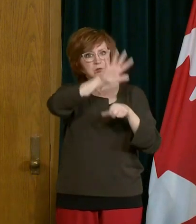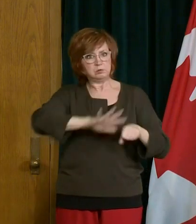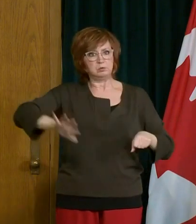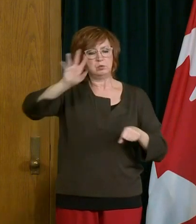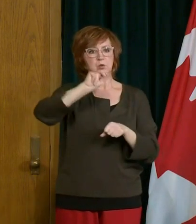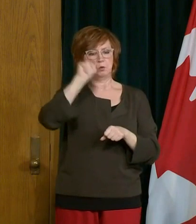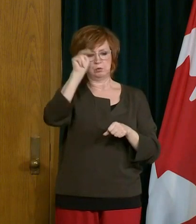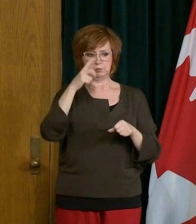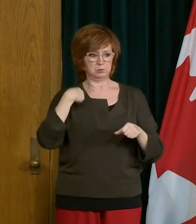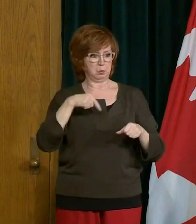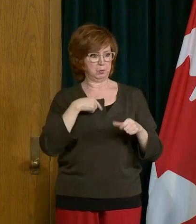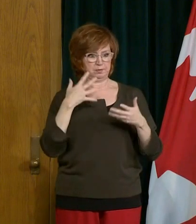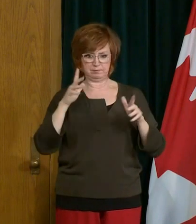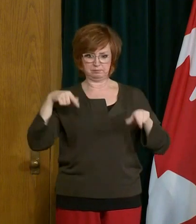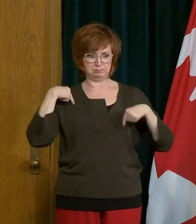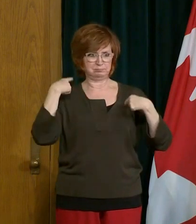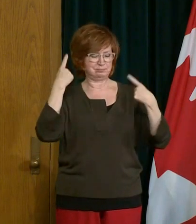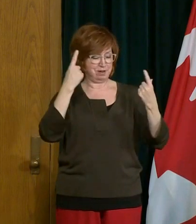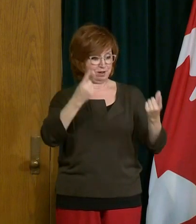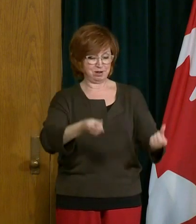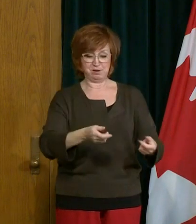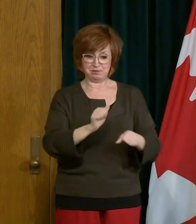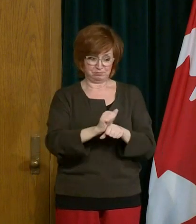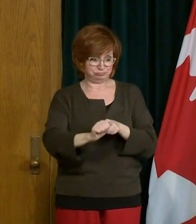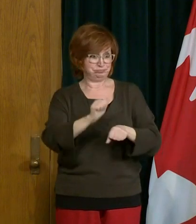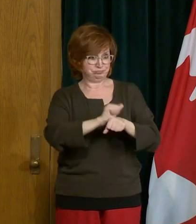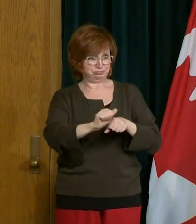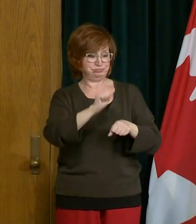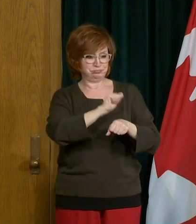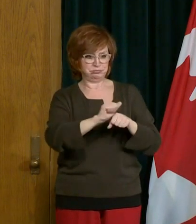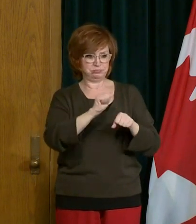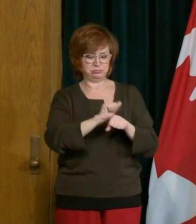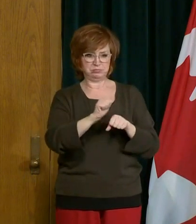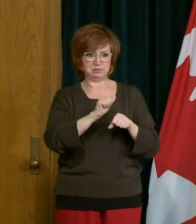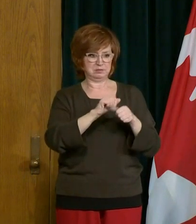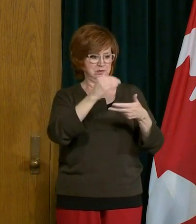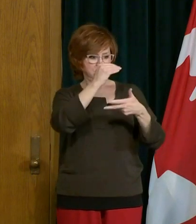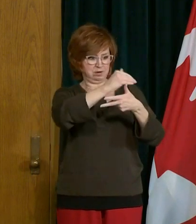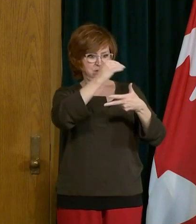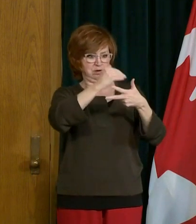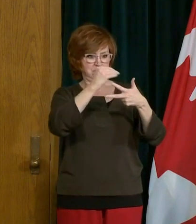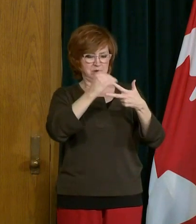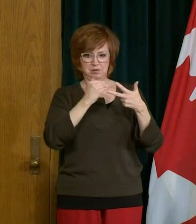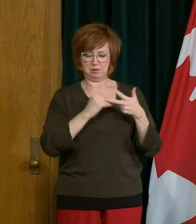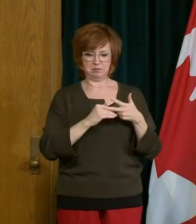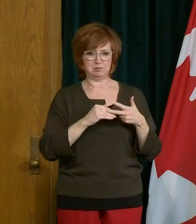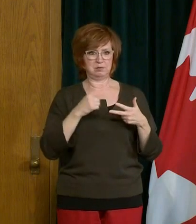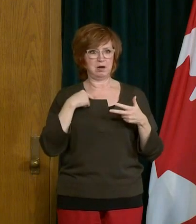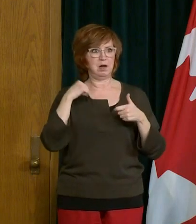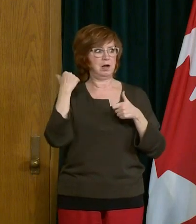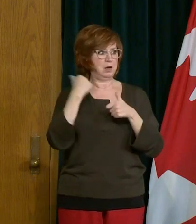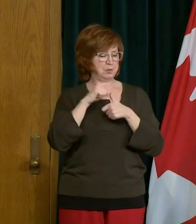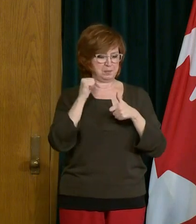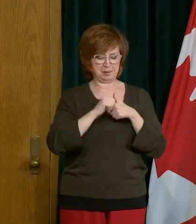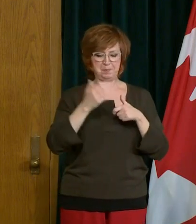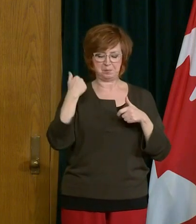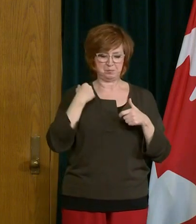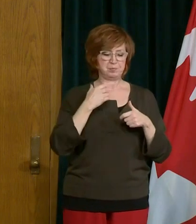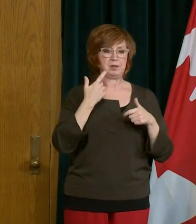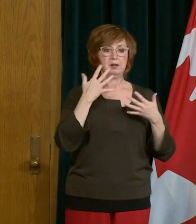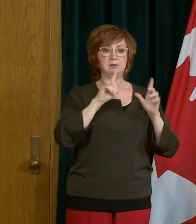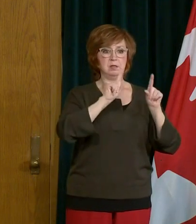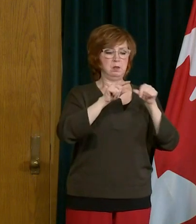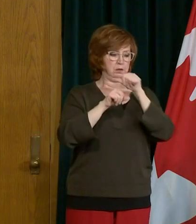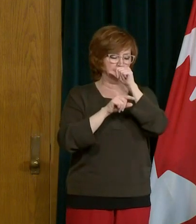working quite hard over the last number of years on just those types of issues. I can recall being in the community of